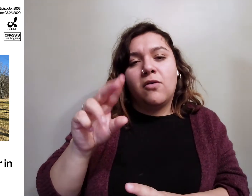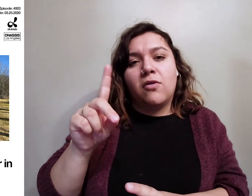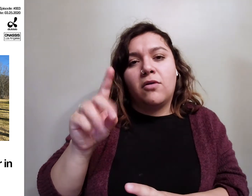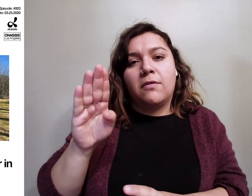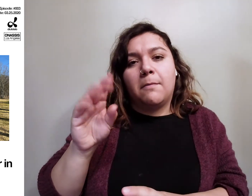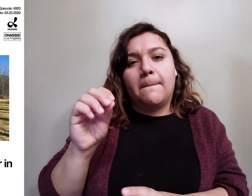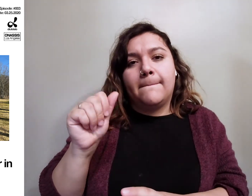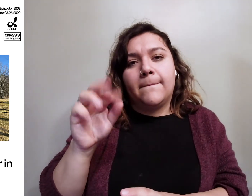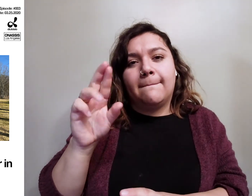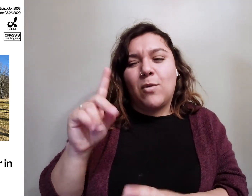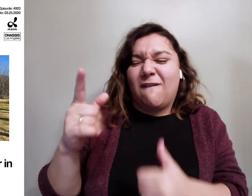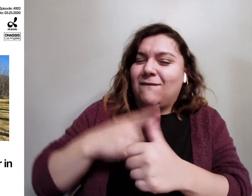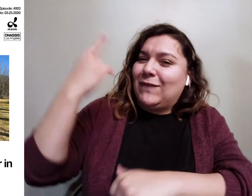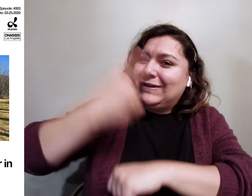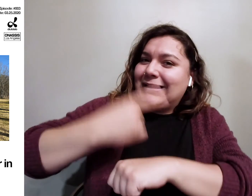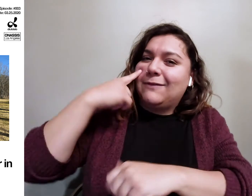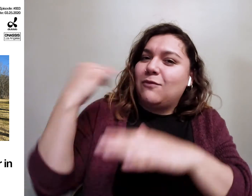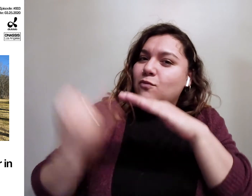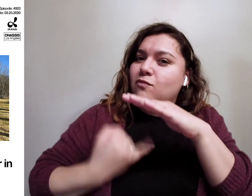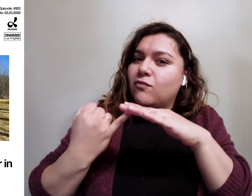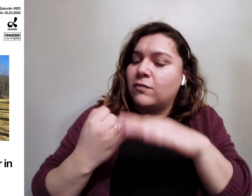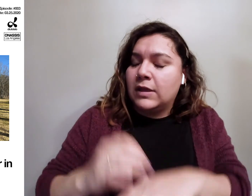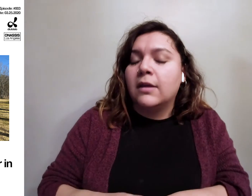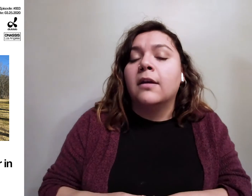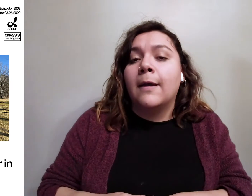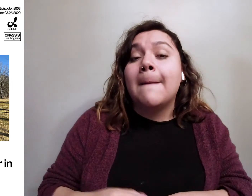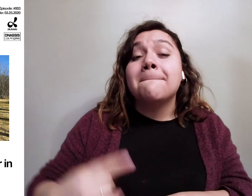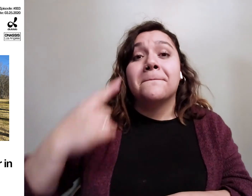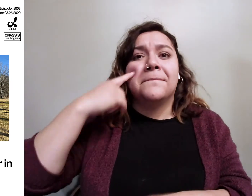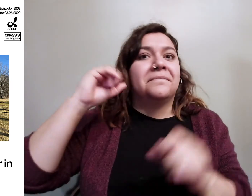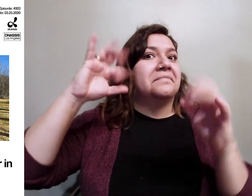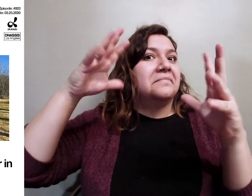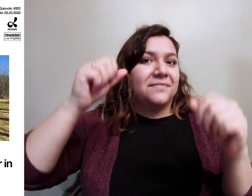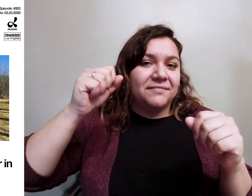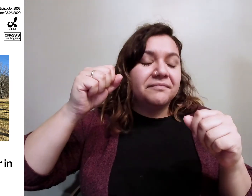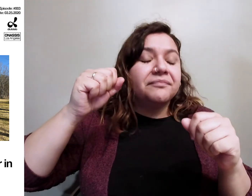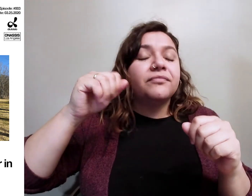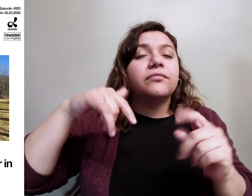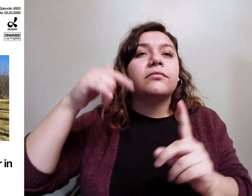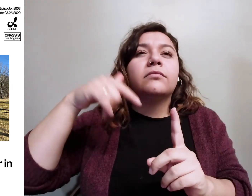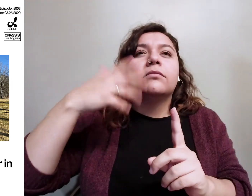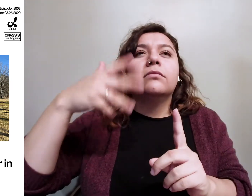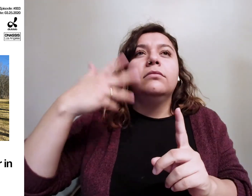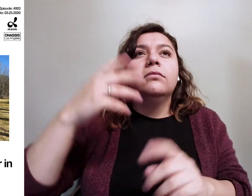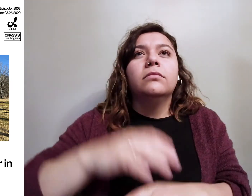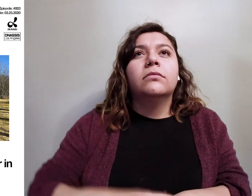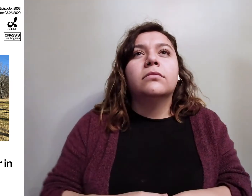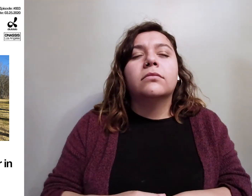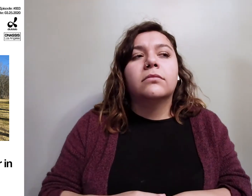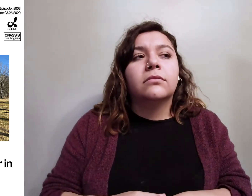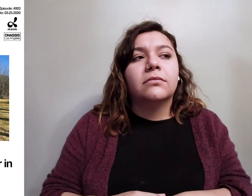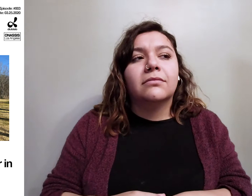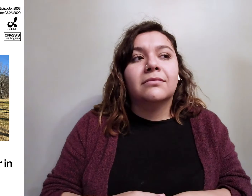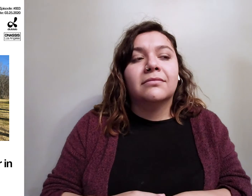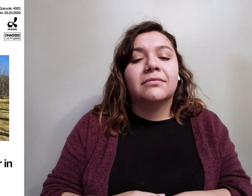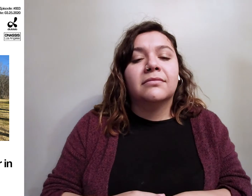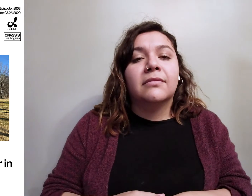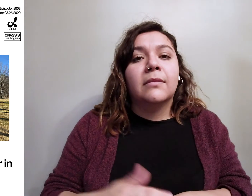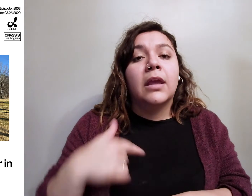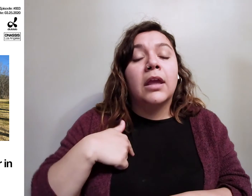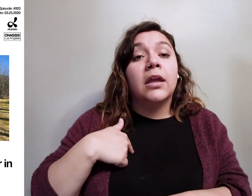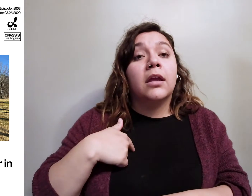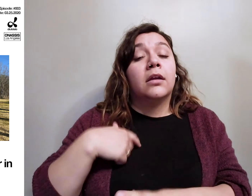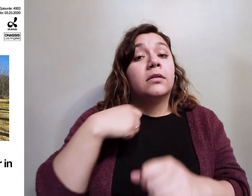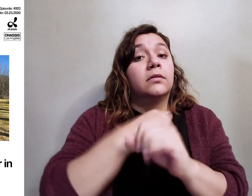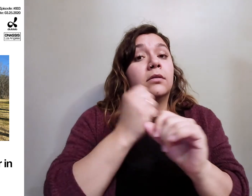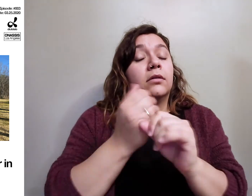reproduction of an invention that we saw in a photograph. So he built it. It's like a 6-foot tall thing. And